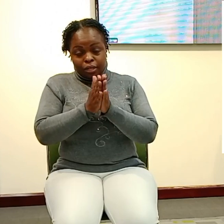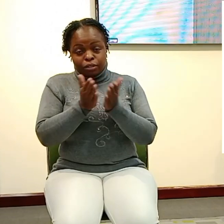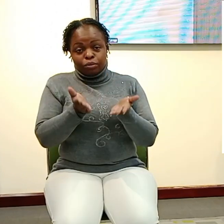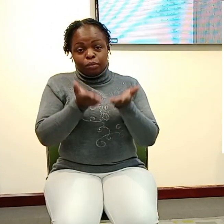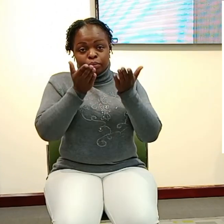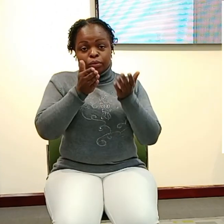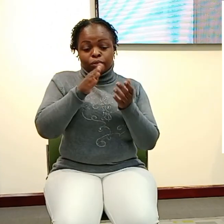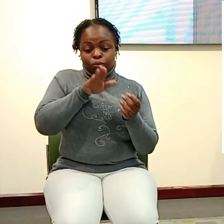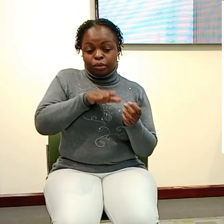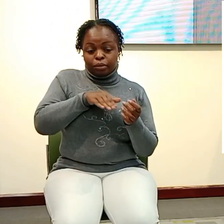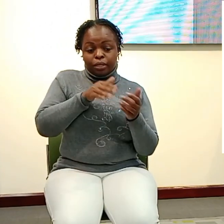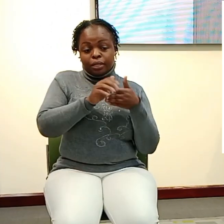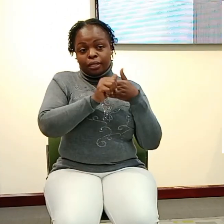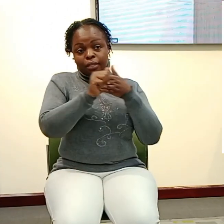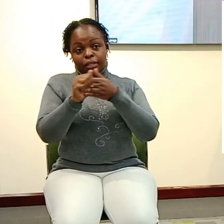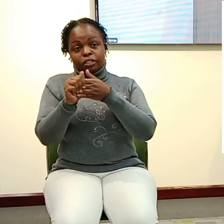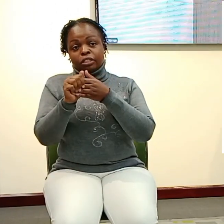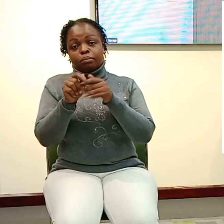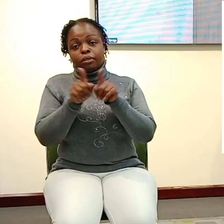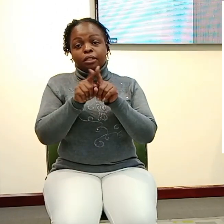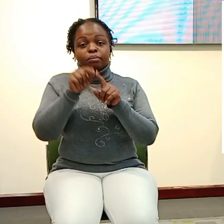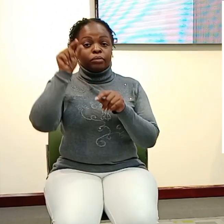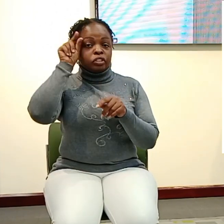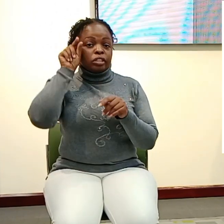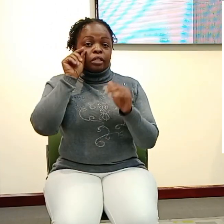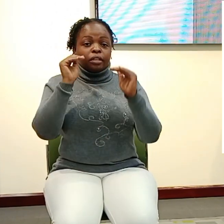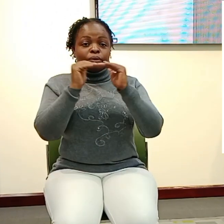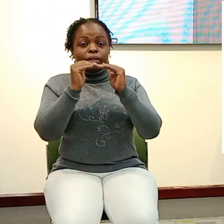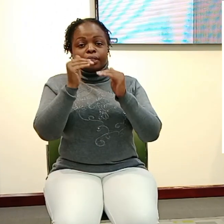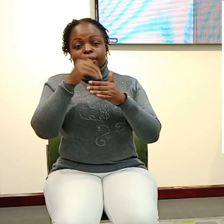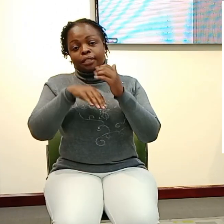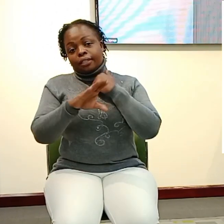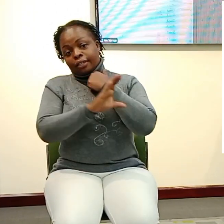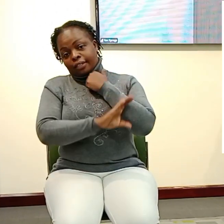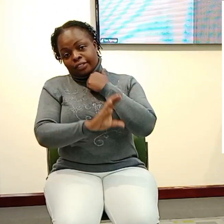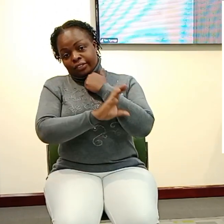promote women's leadership and gender equality in the country.